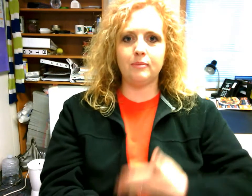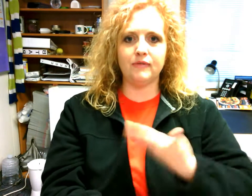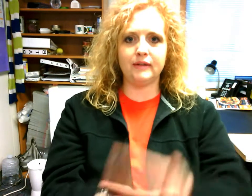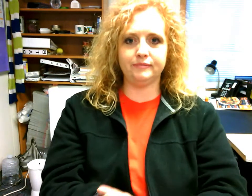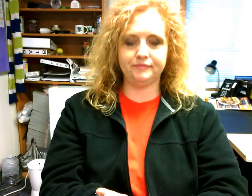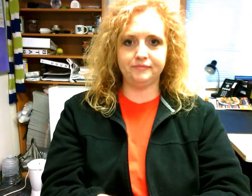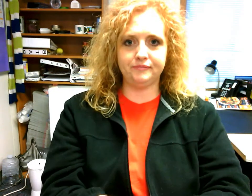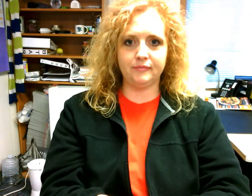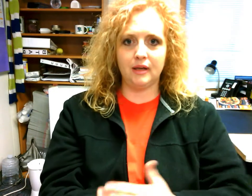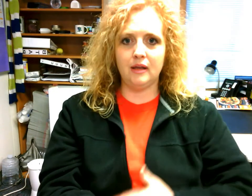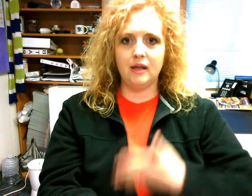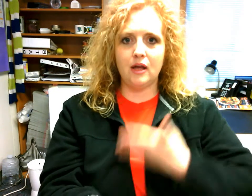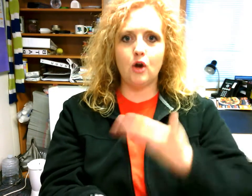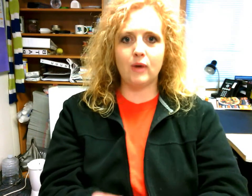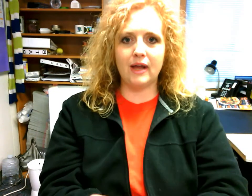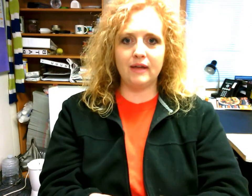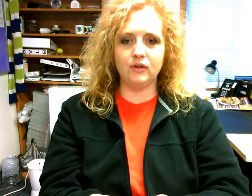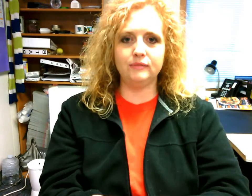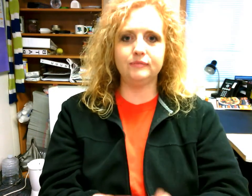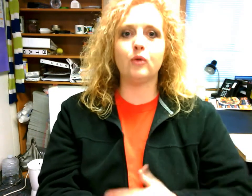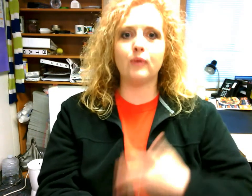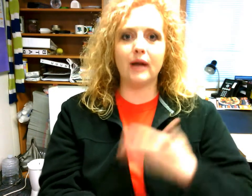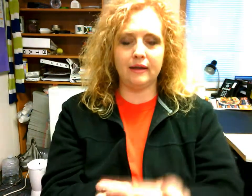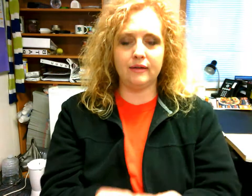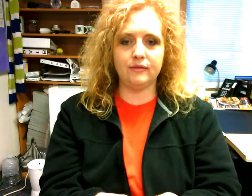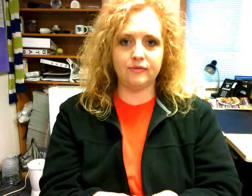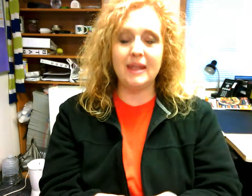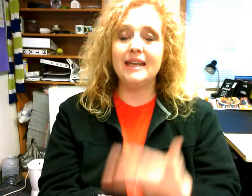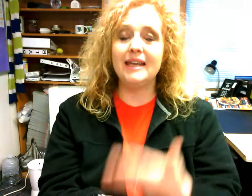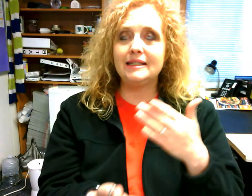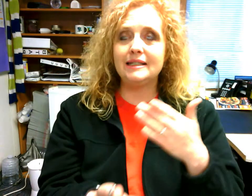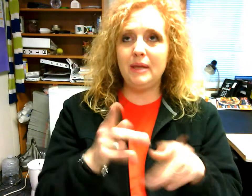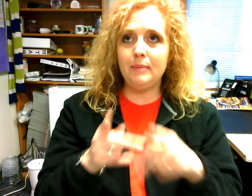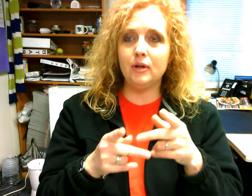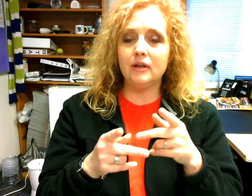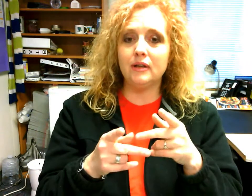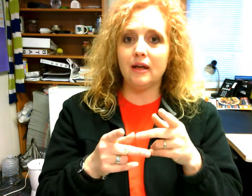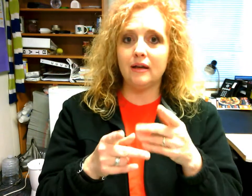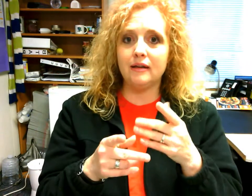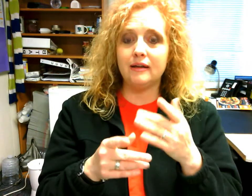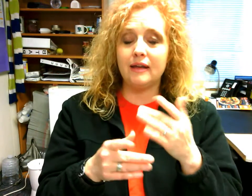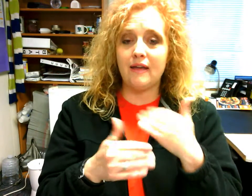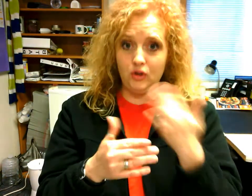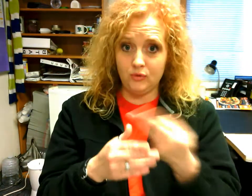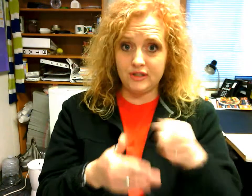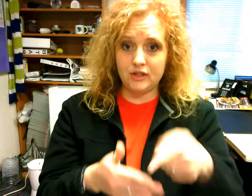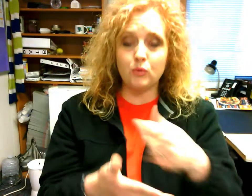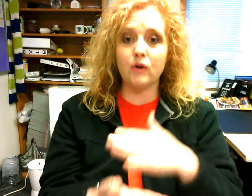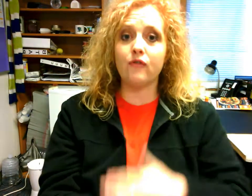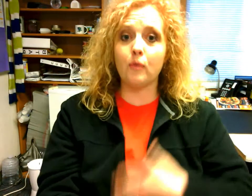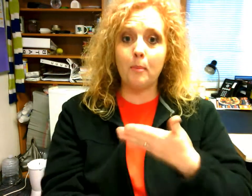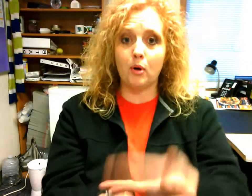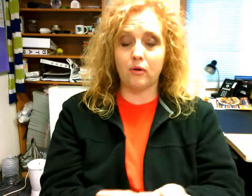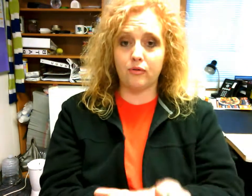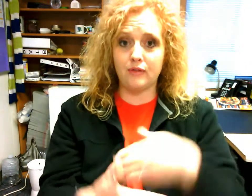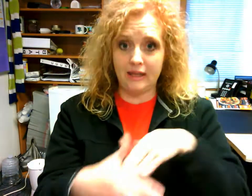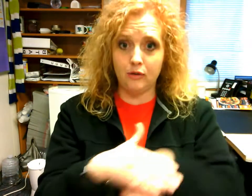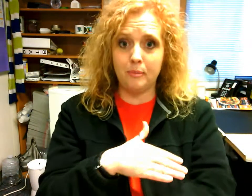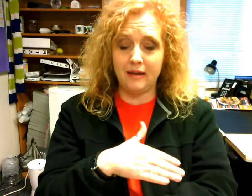of it arrival arrive some people who have used this word for birth like you're being